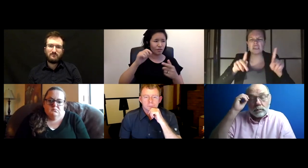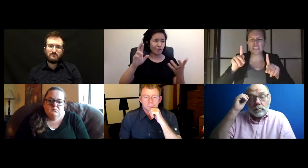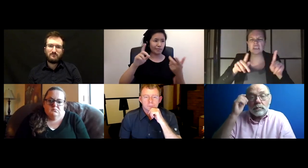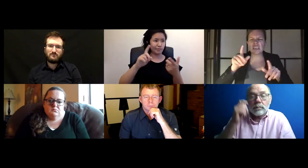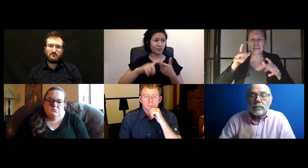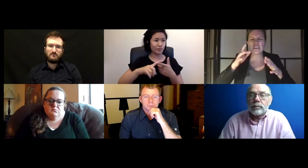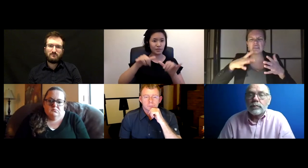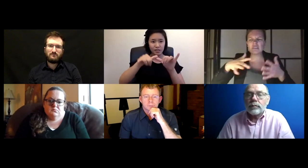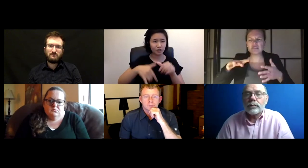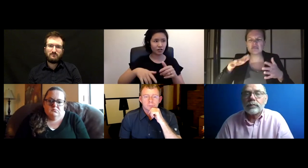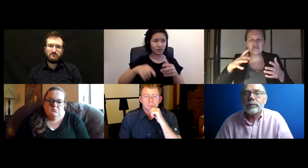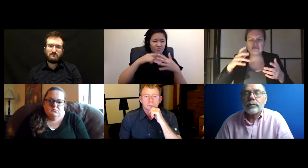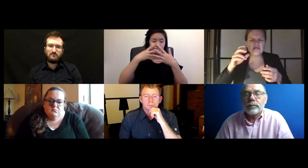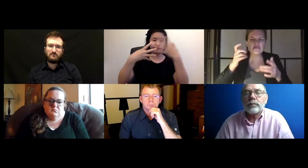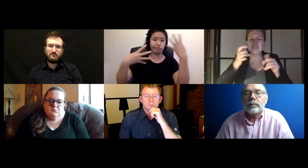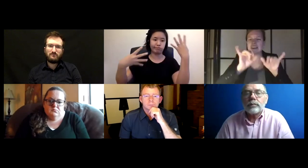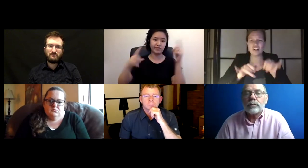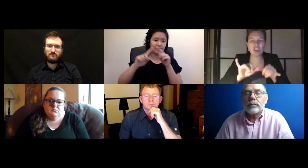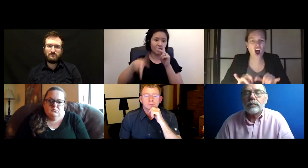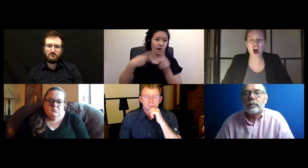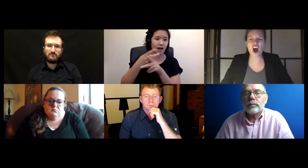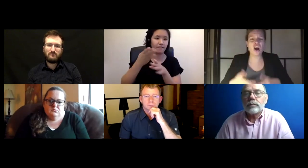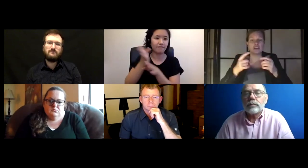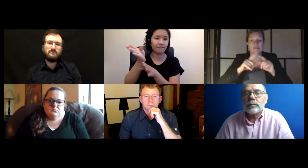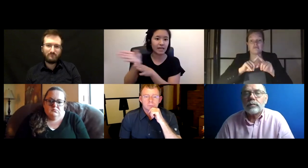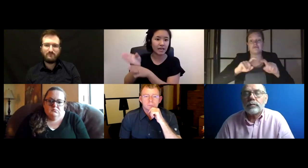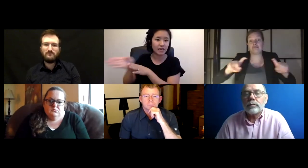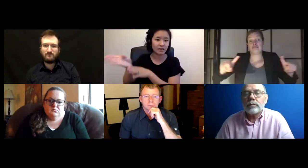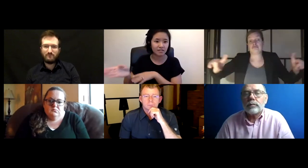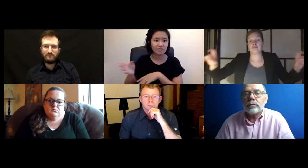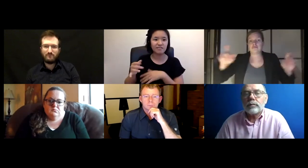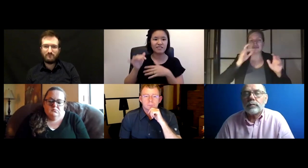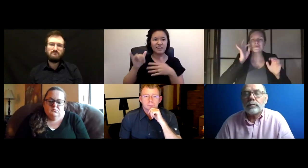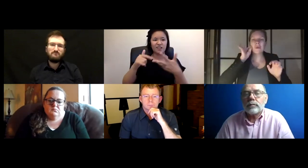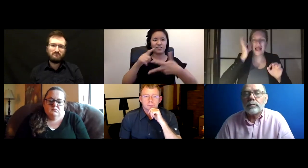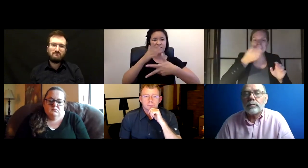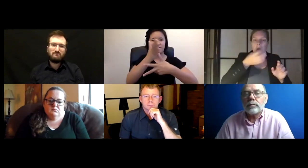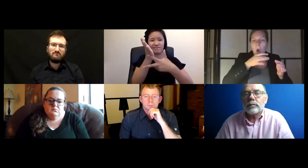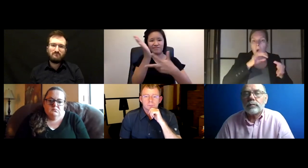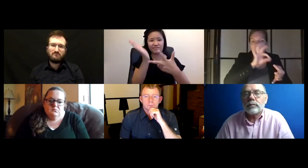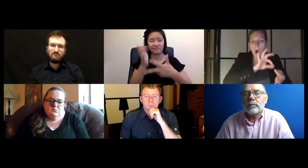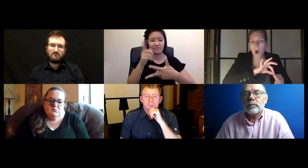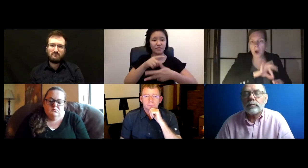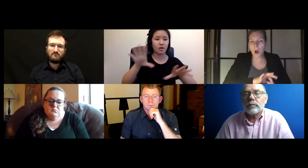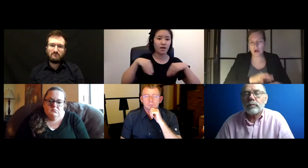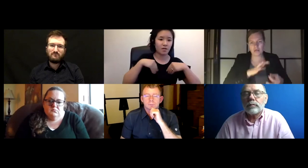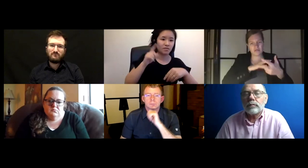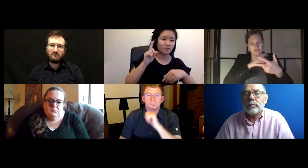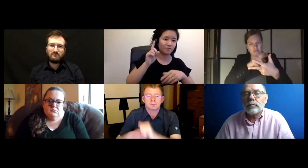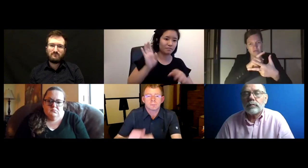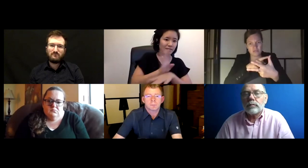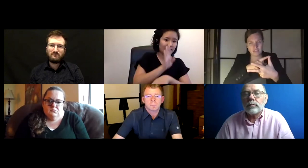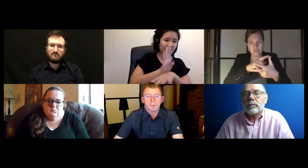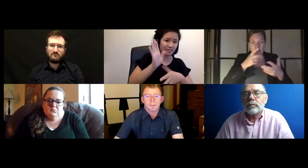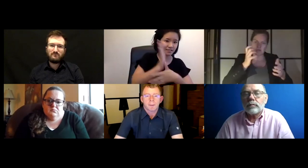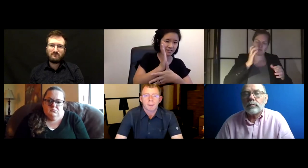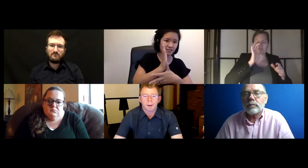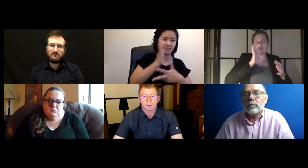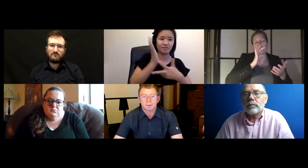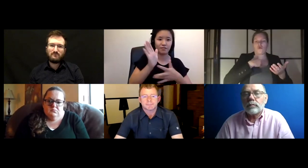right? It's right. You can work in engineering. You can work in a number of disciplines, right? You can own your own